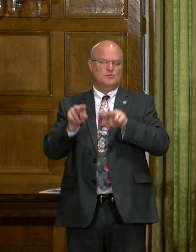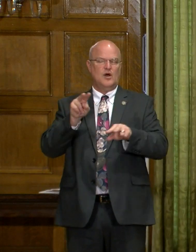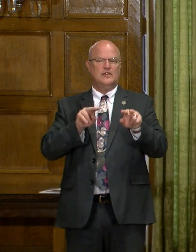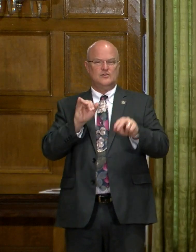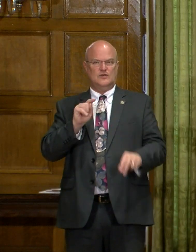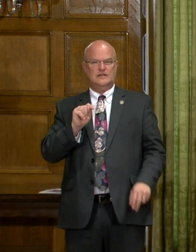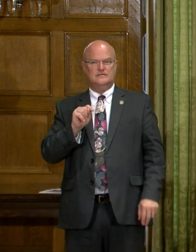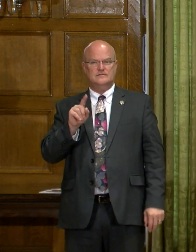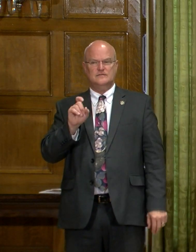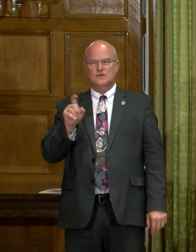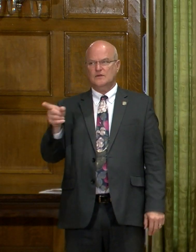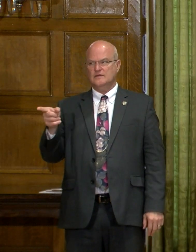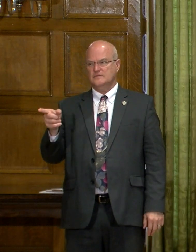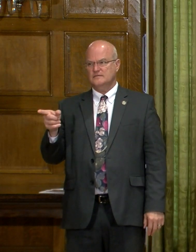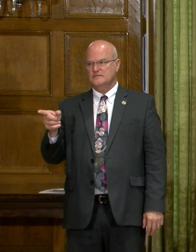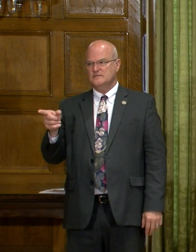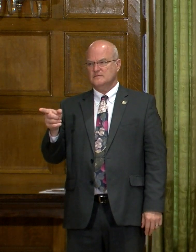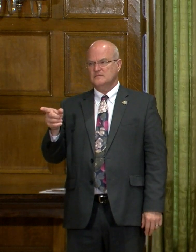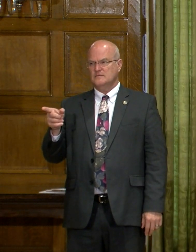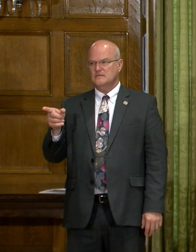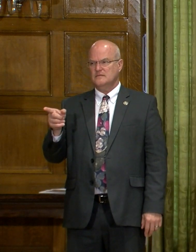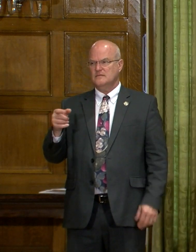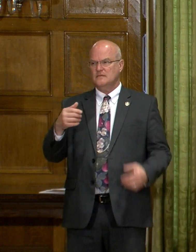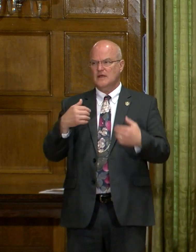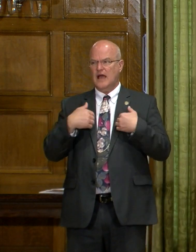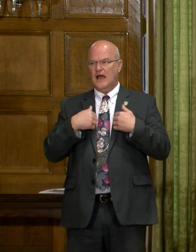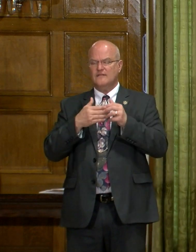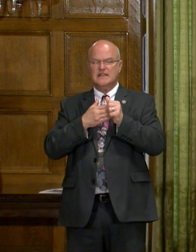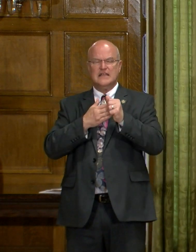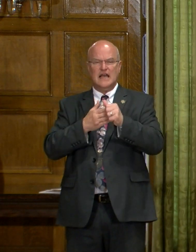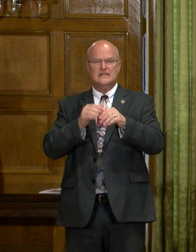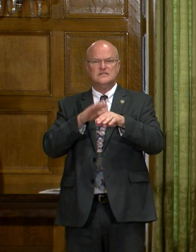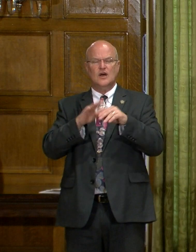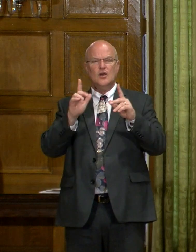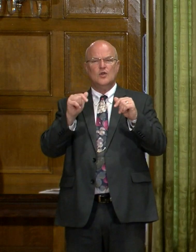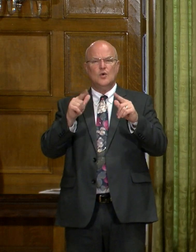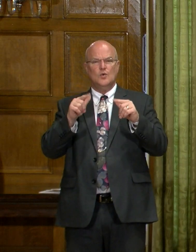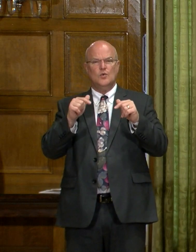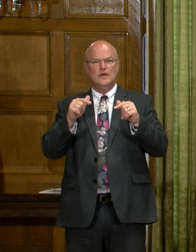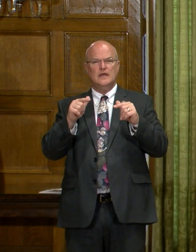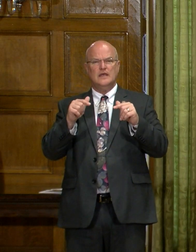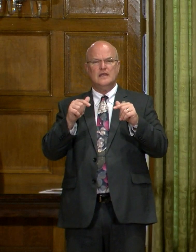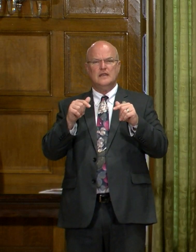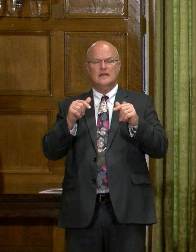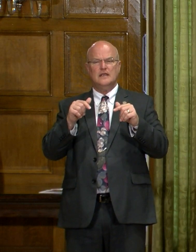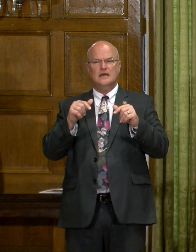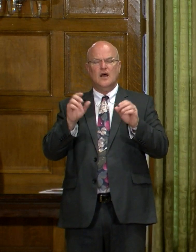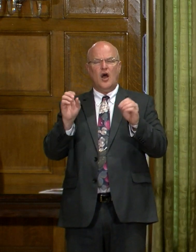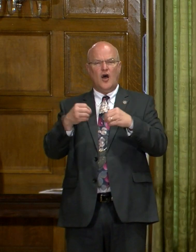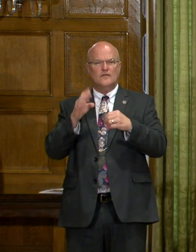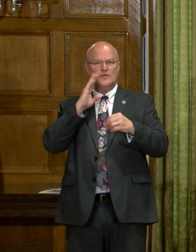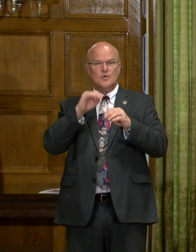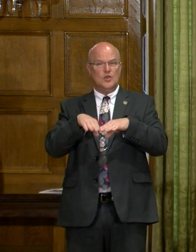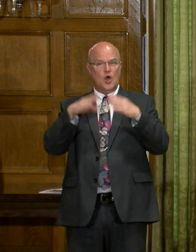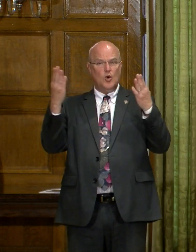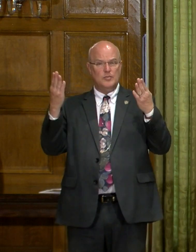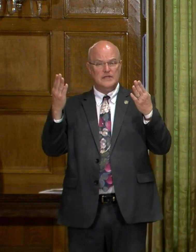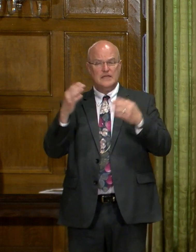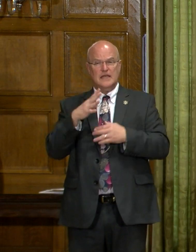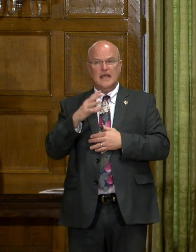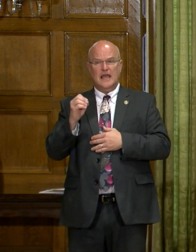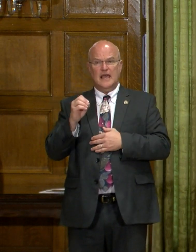monitor it. Question here. Yes. Do you have any guidance on when dental offices and places like that will